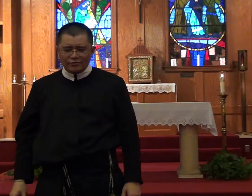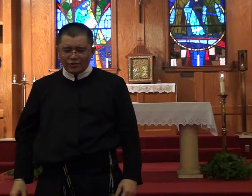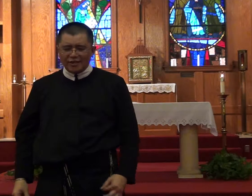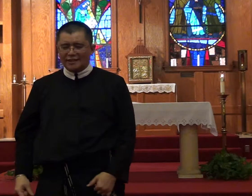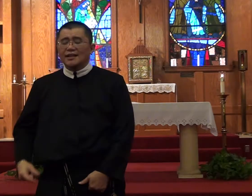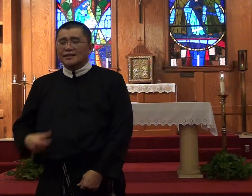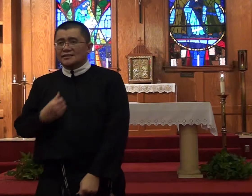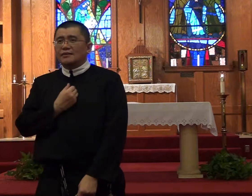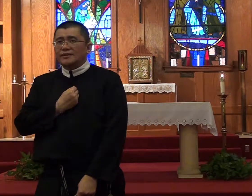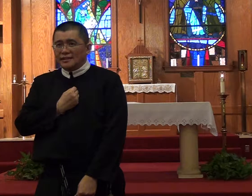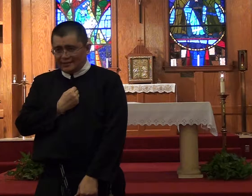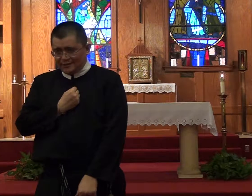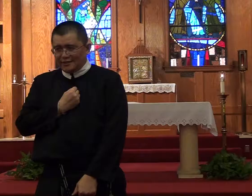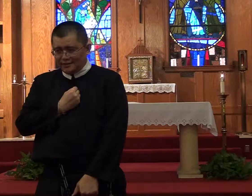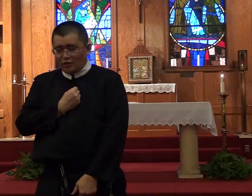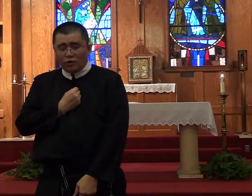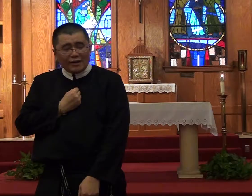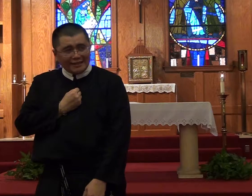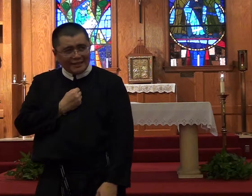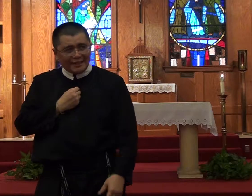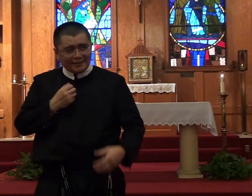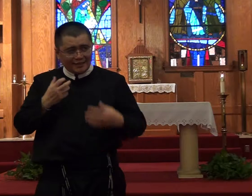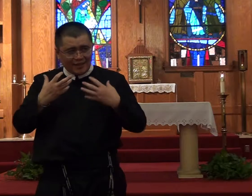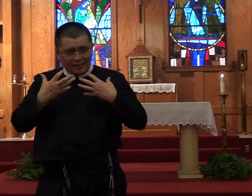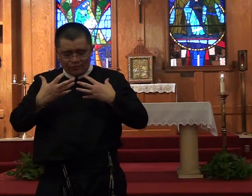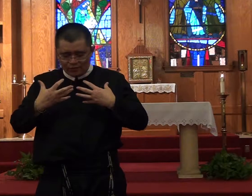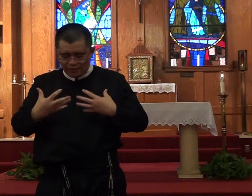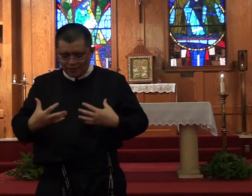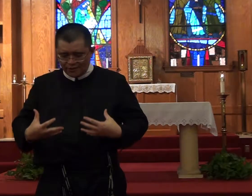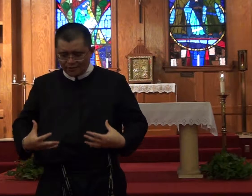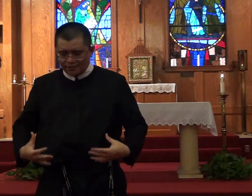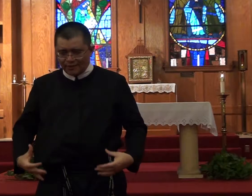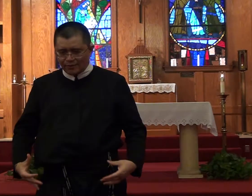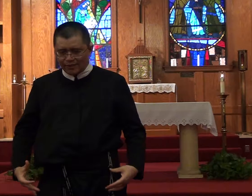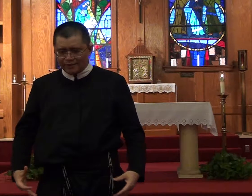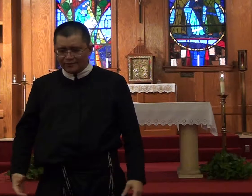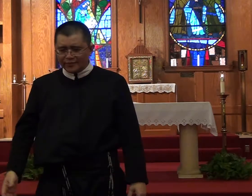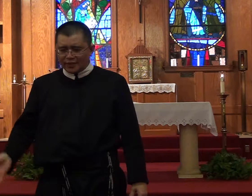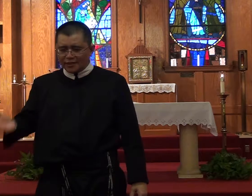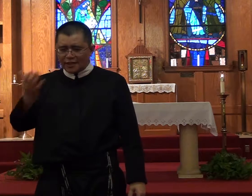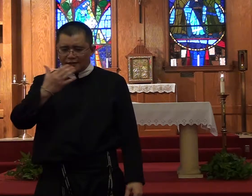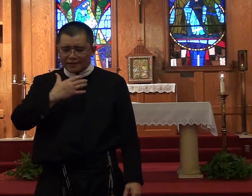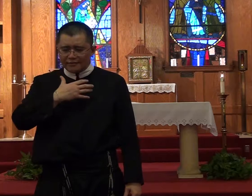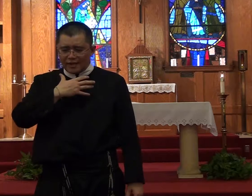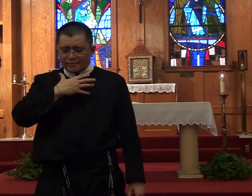really summoning the Almighty God, the name in my body, incarnate in my body.